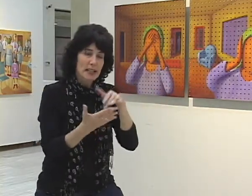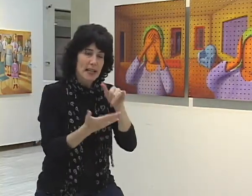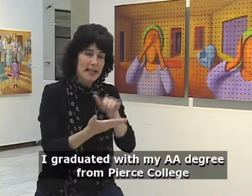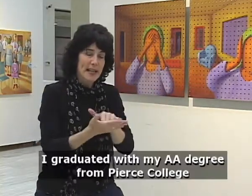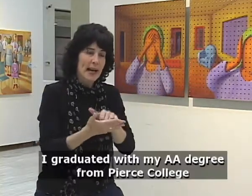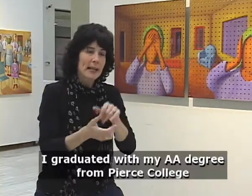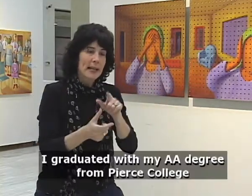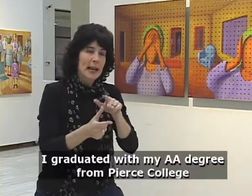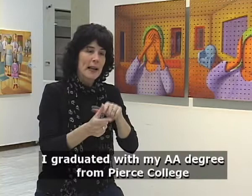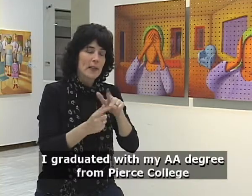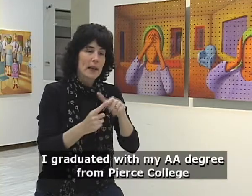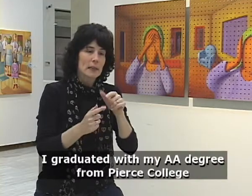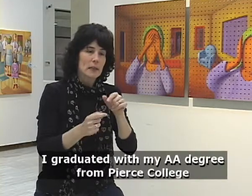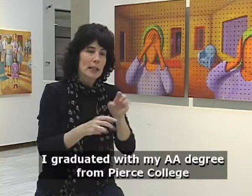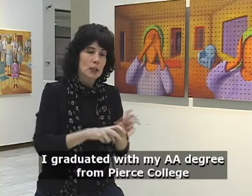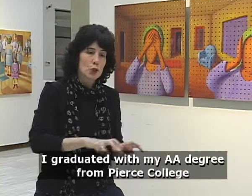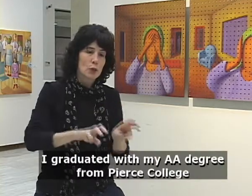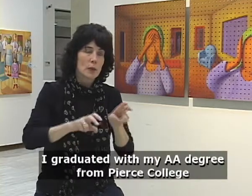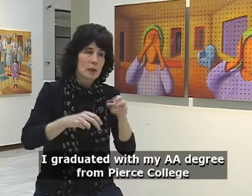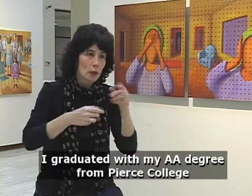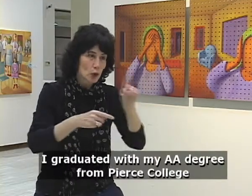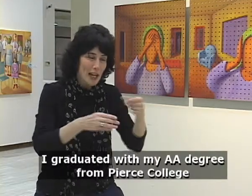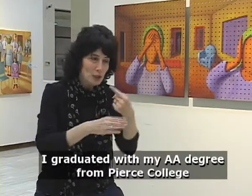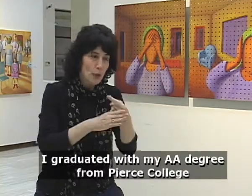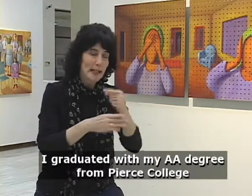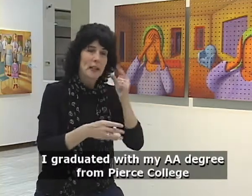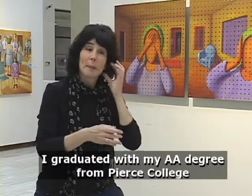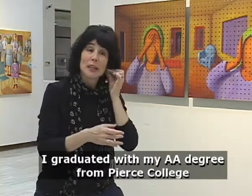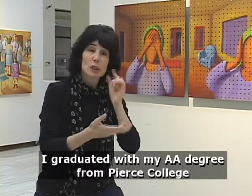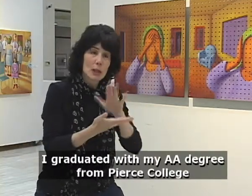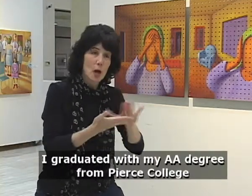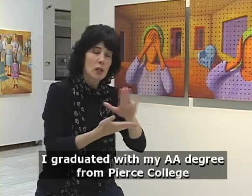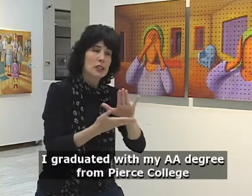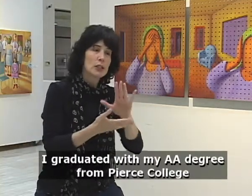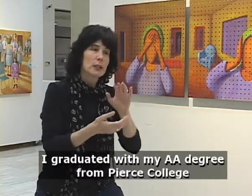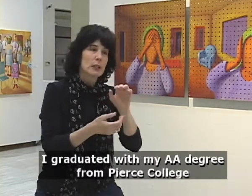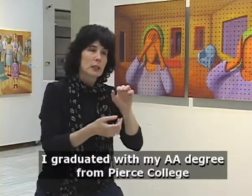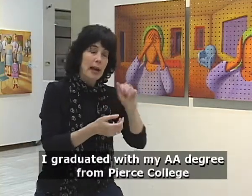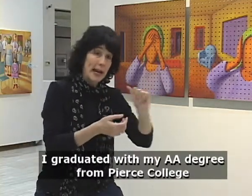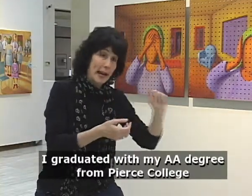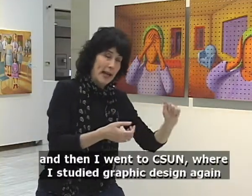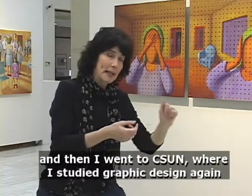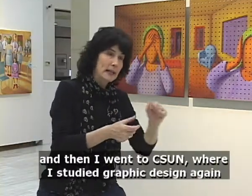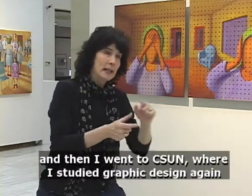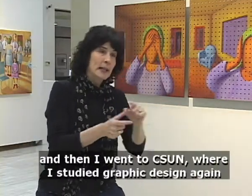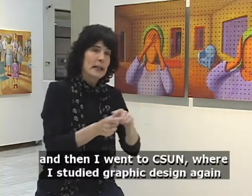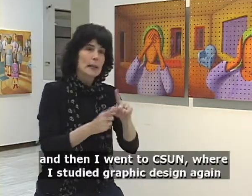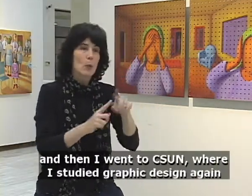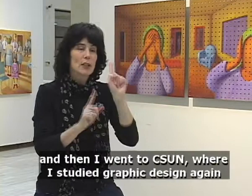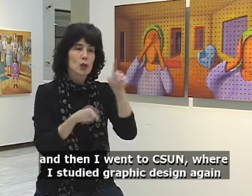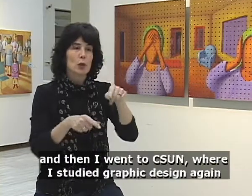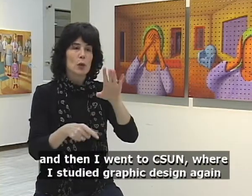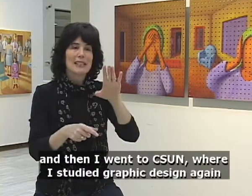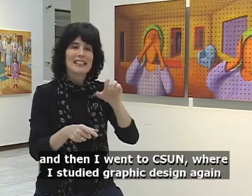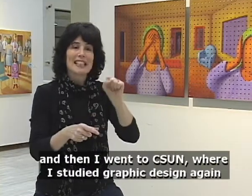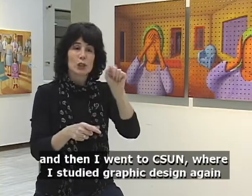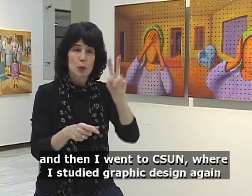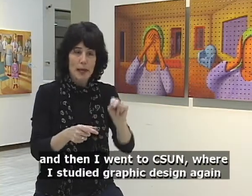I graduated with my AA degree from Pierce College, and then I went to